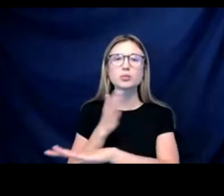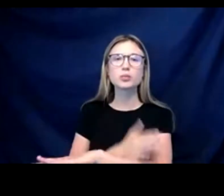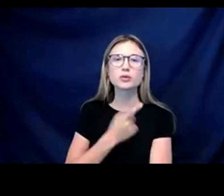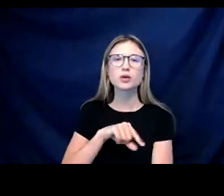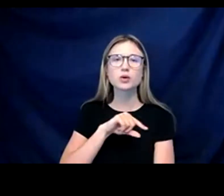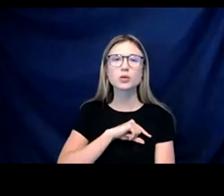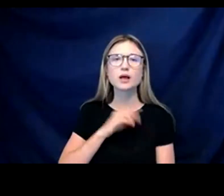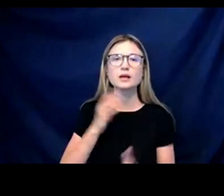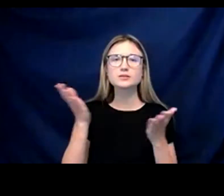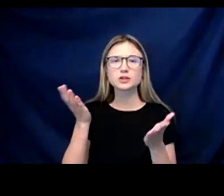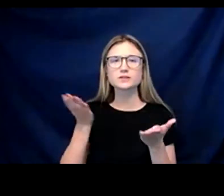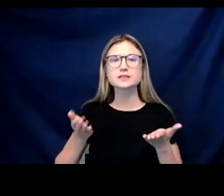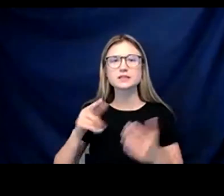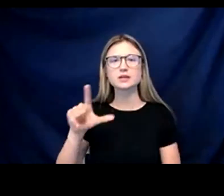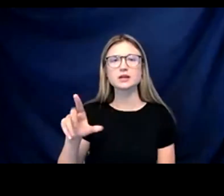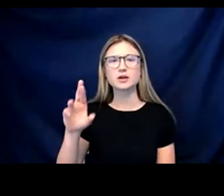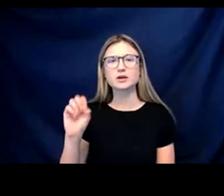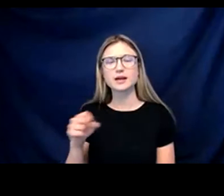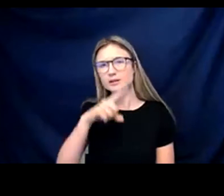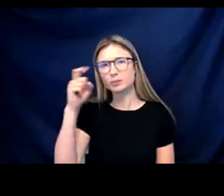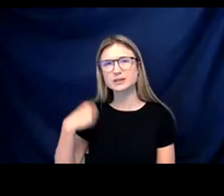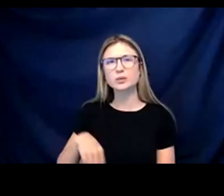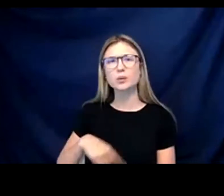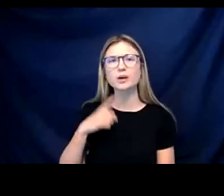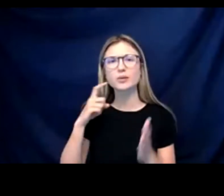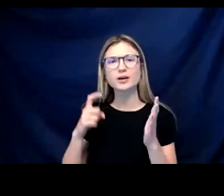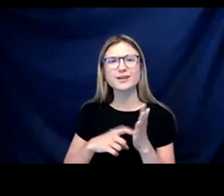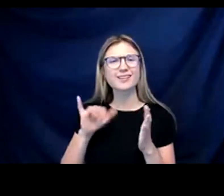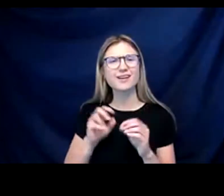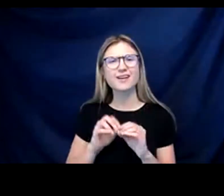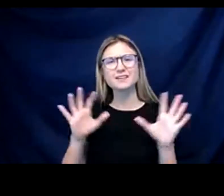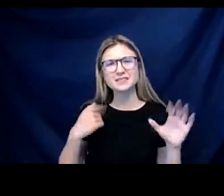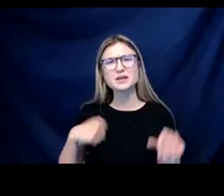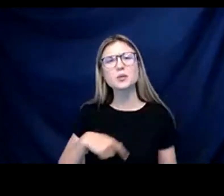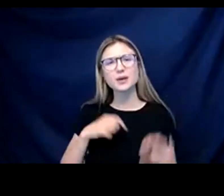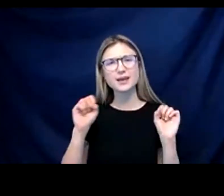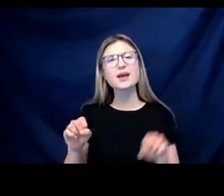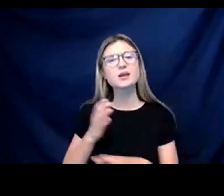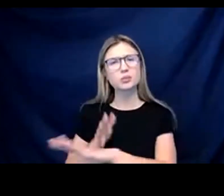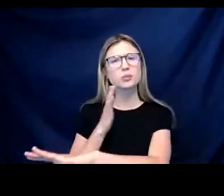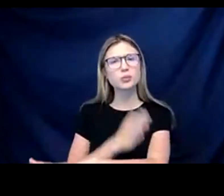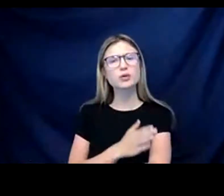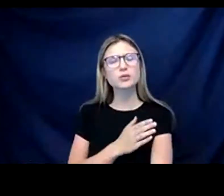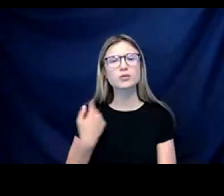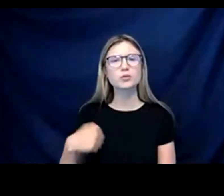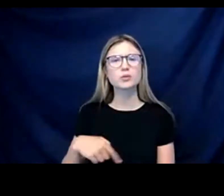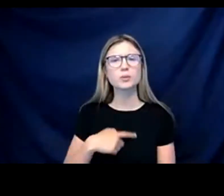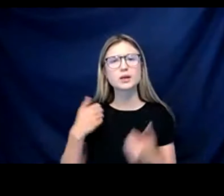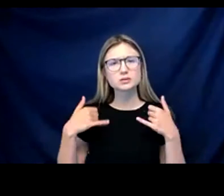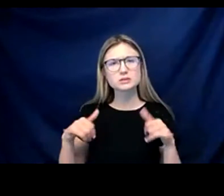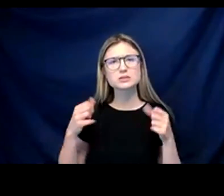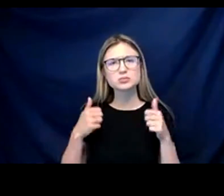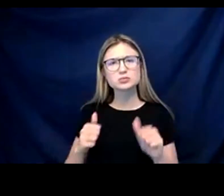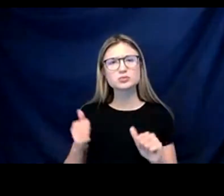at LRS? Because we recognize that. Obviously, we have room for improvement. We are still trying to